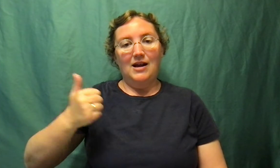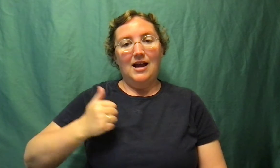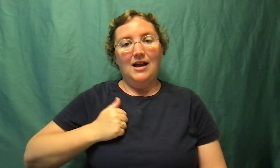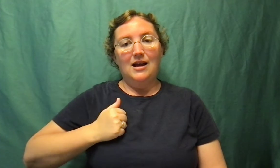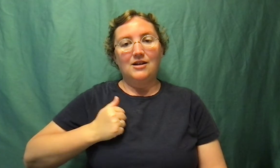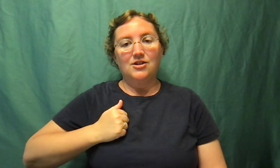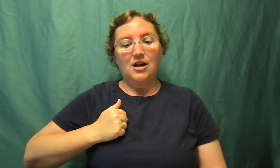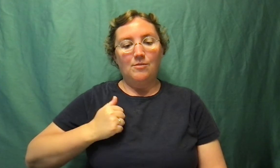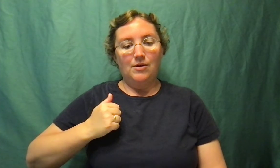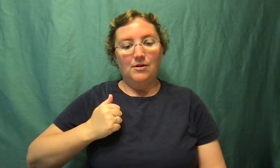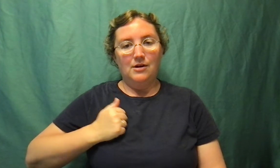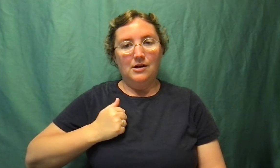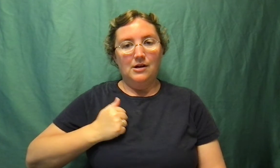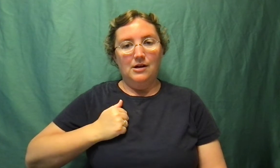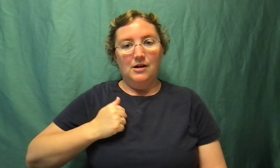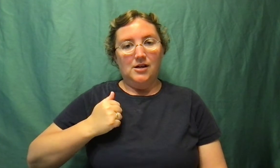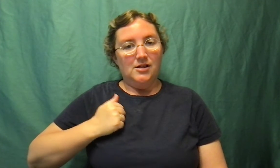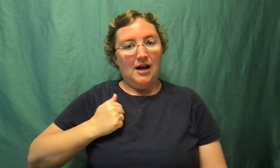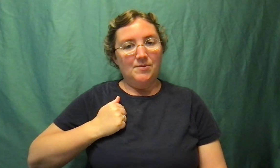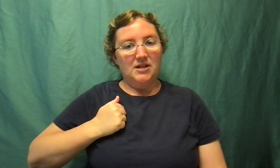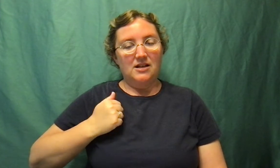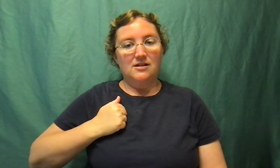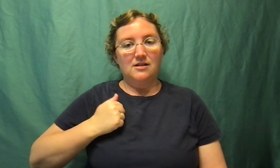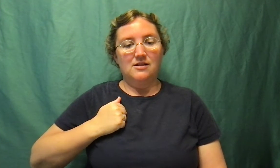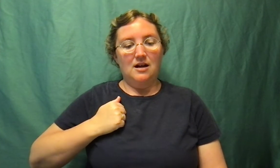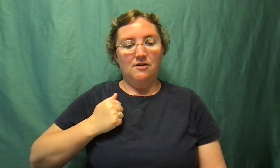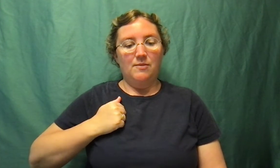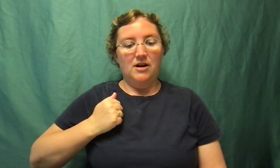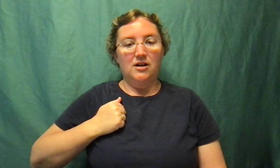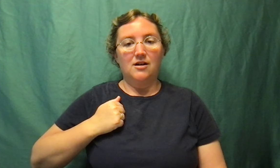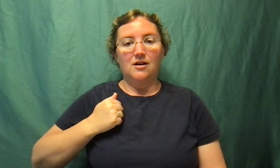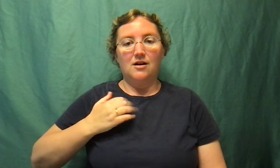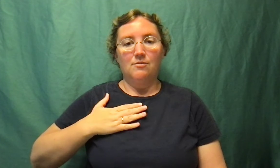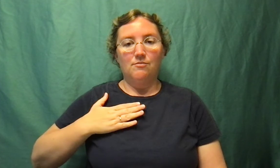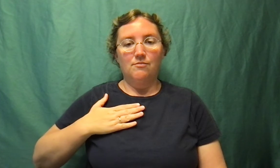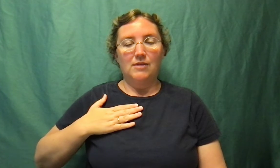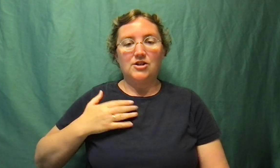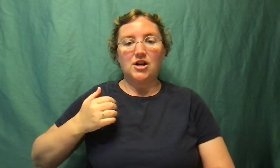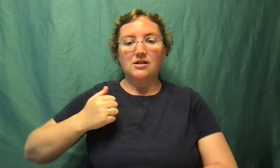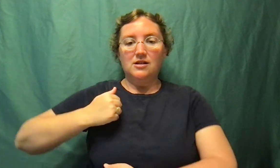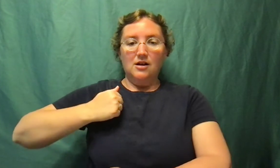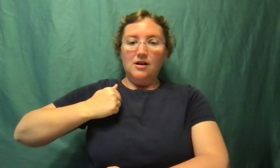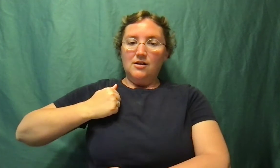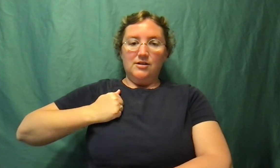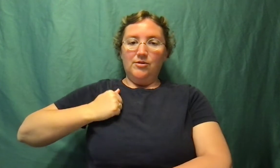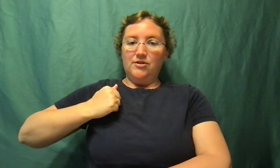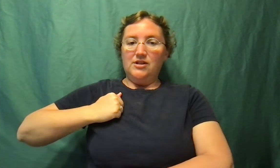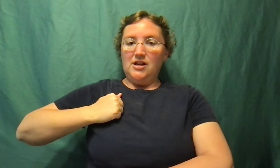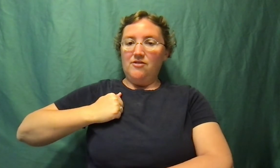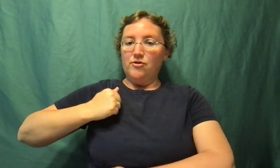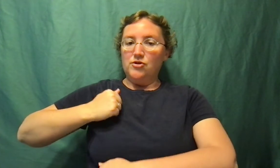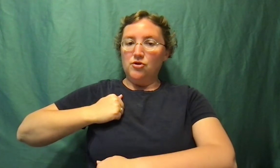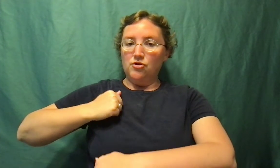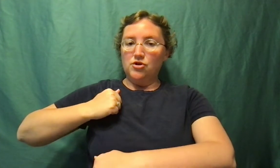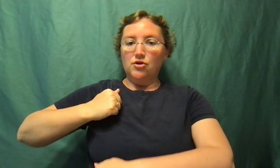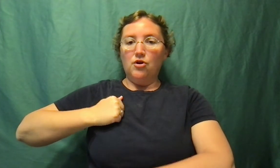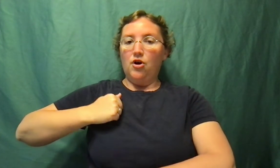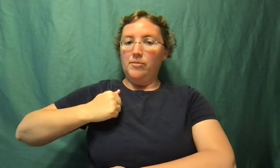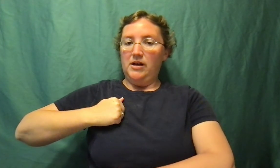A hand shape. Taps against the side of my, my chest, similar to the sign for soldier or army